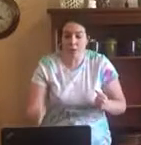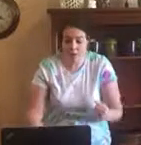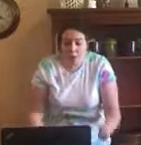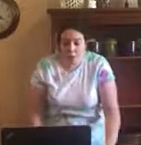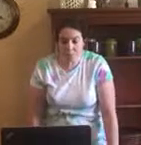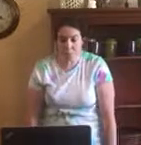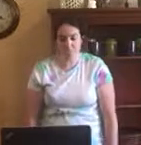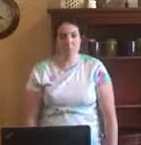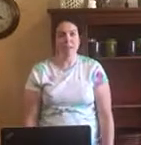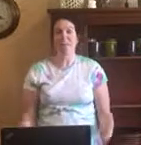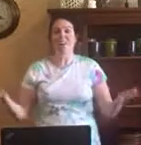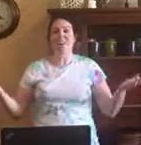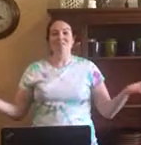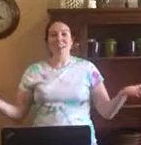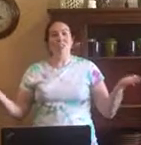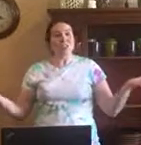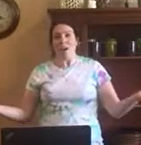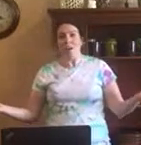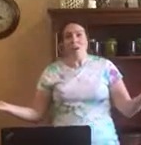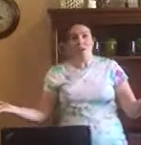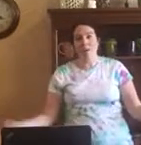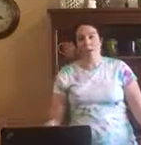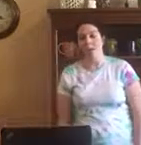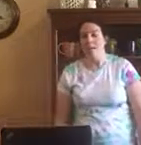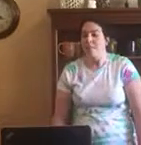I will go. Imagine all the